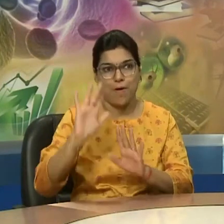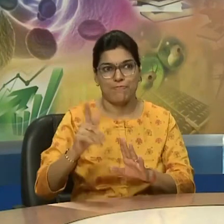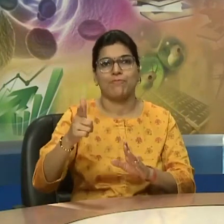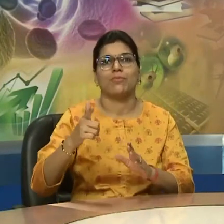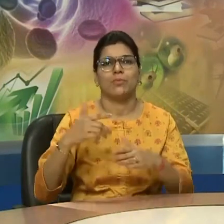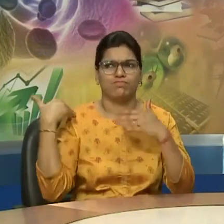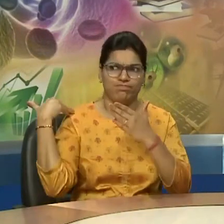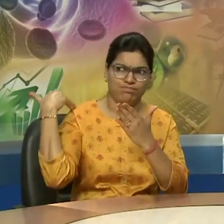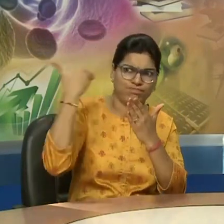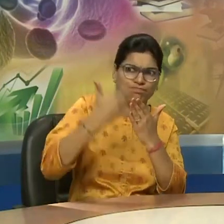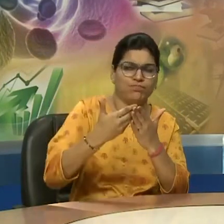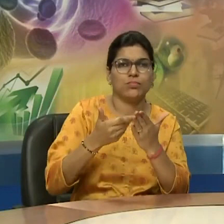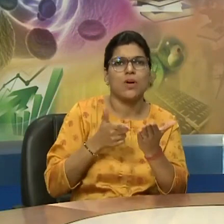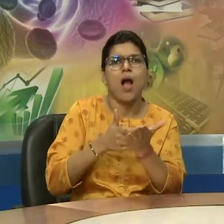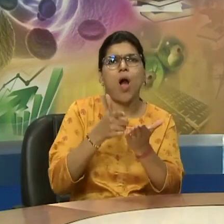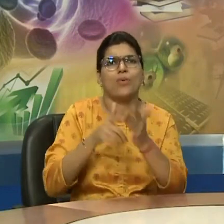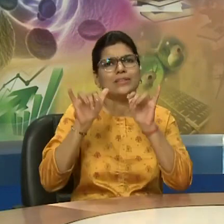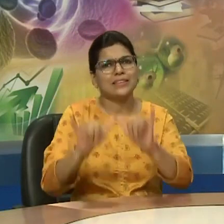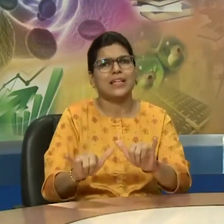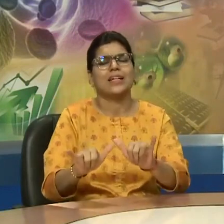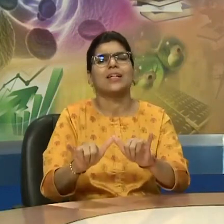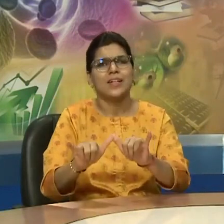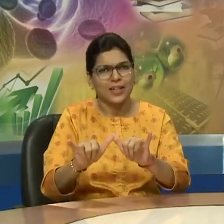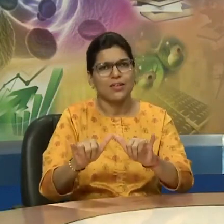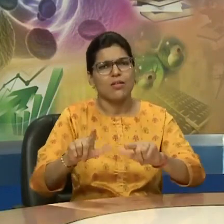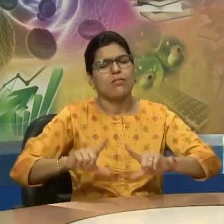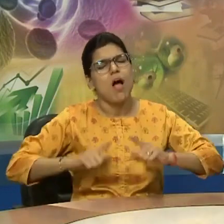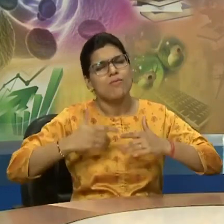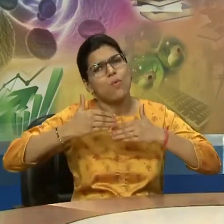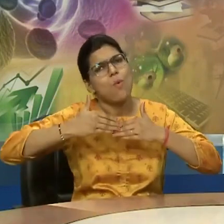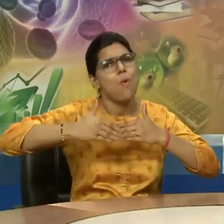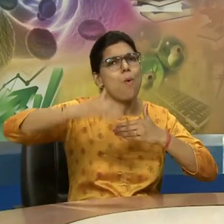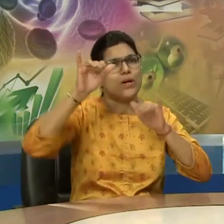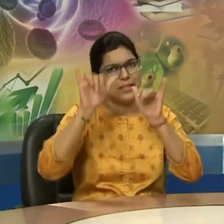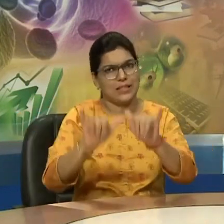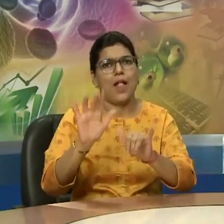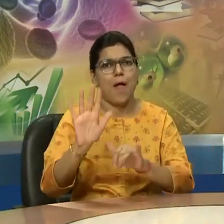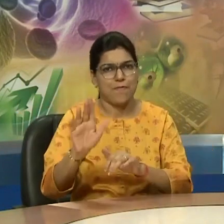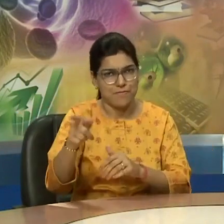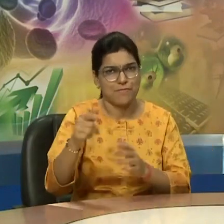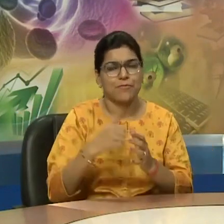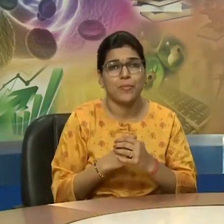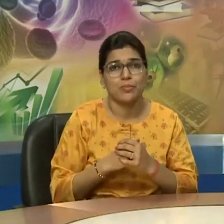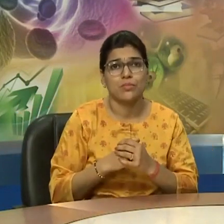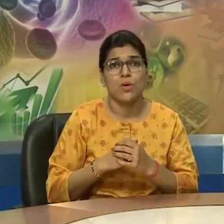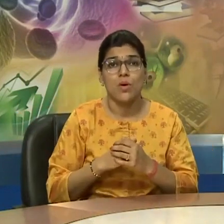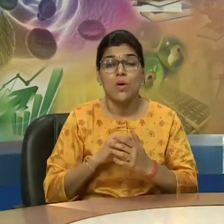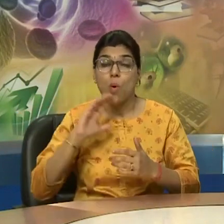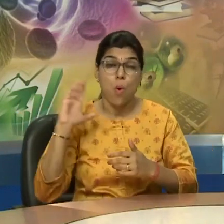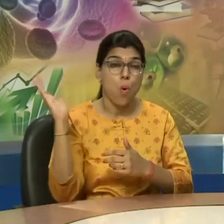the right person to tell you about